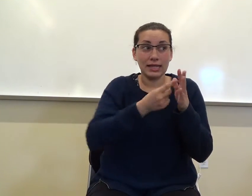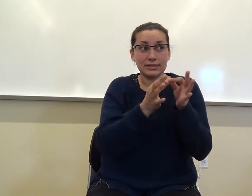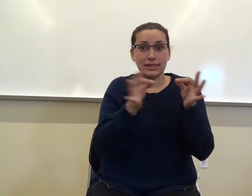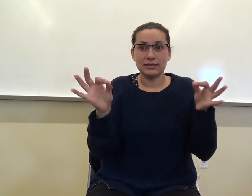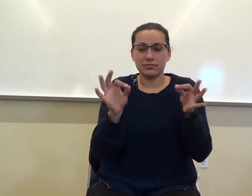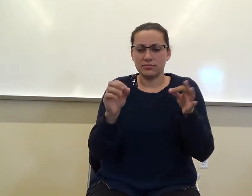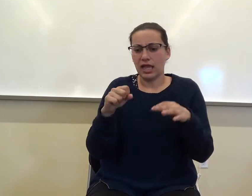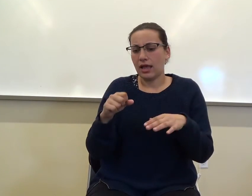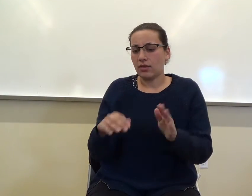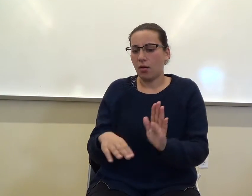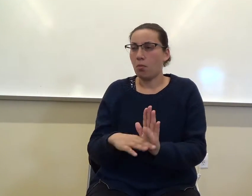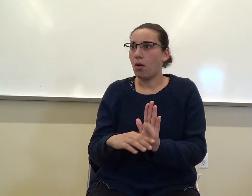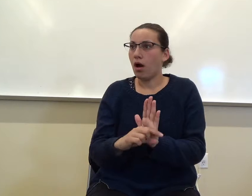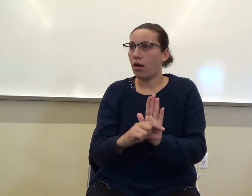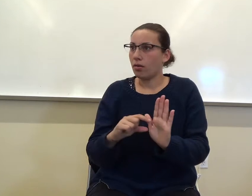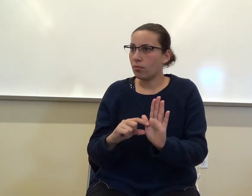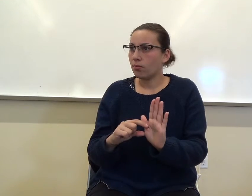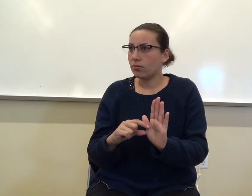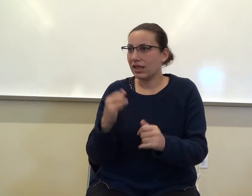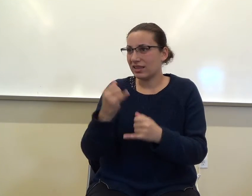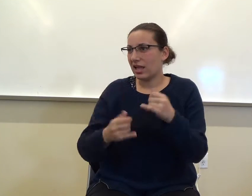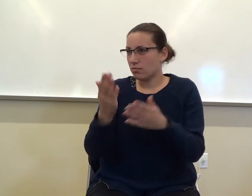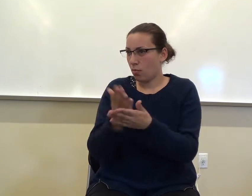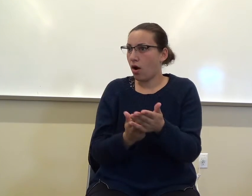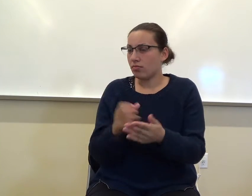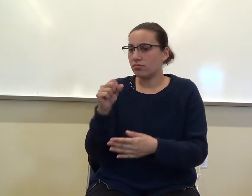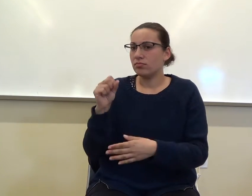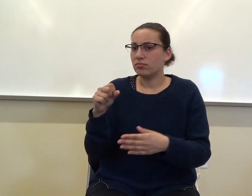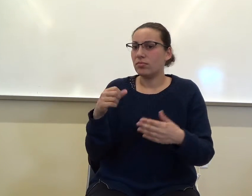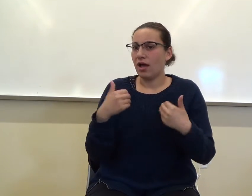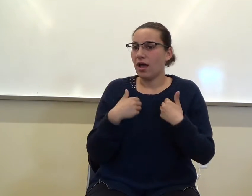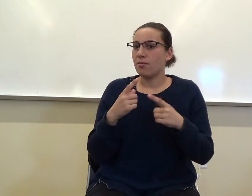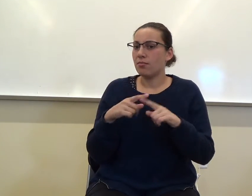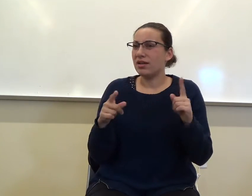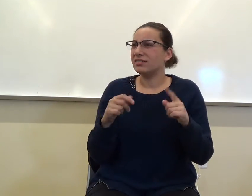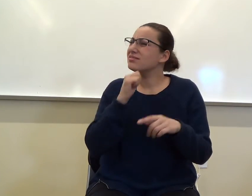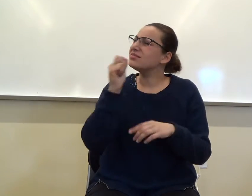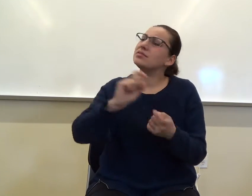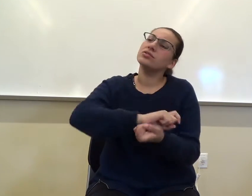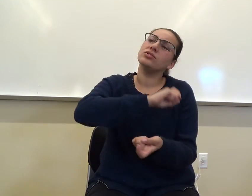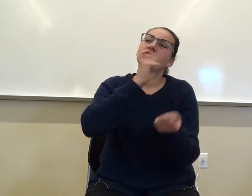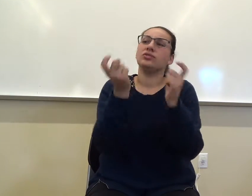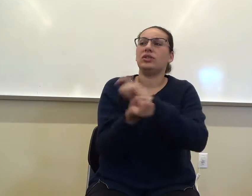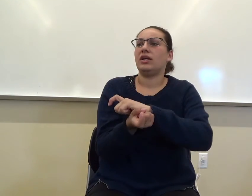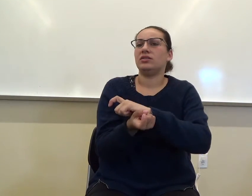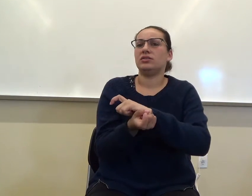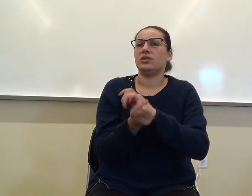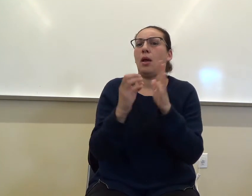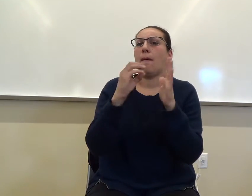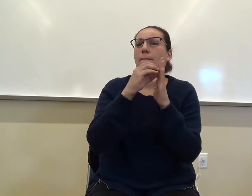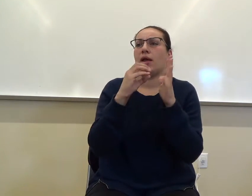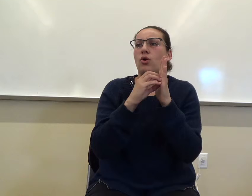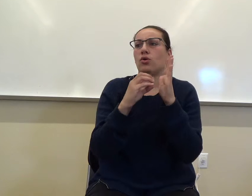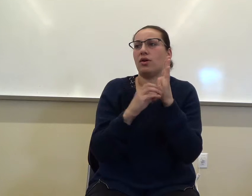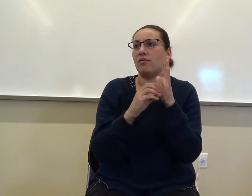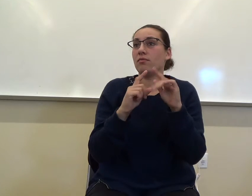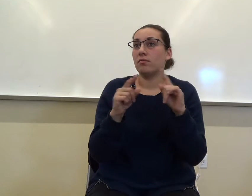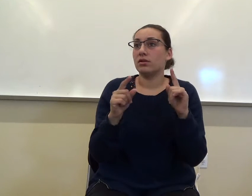here which was important. It didn't necessarily turn the whole paragraph around, but it indicated the beginning of a